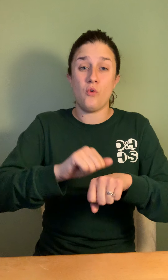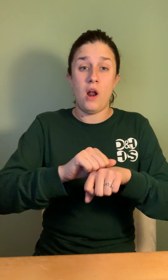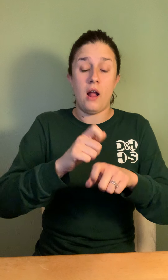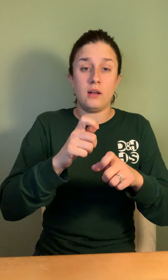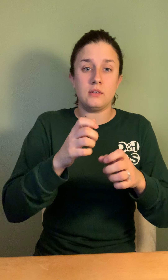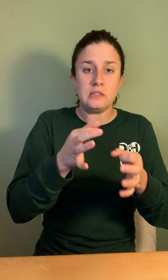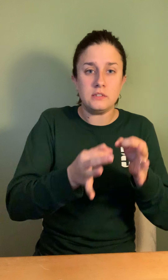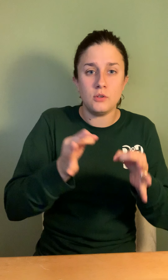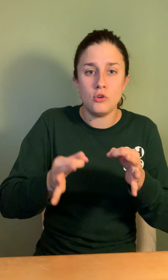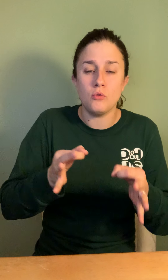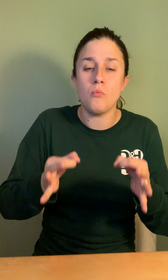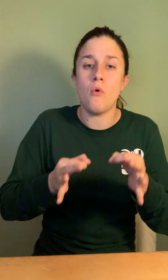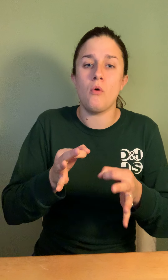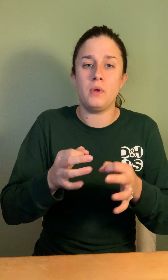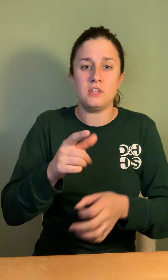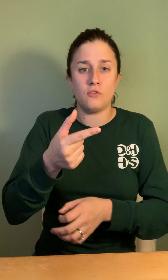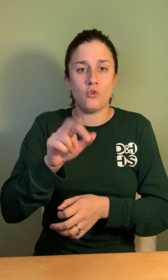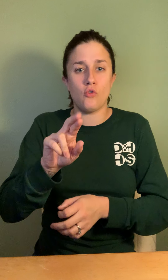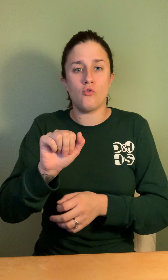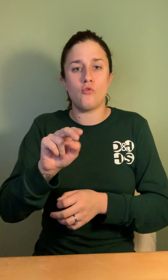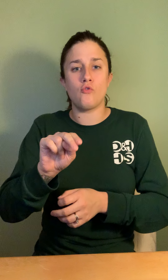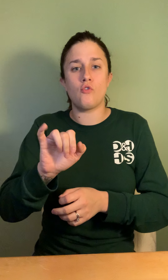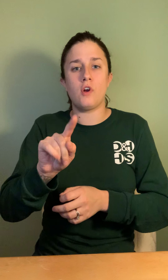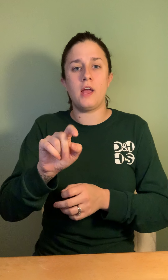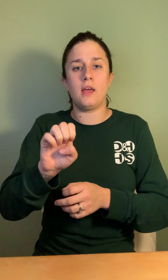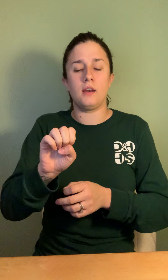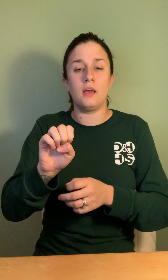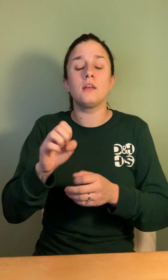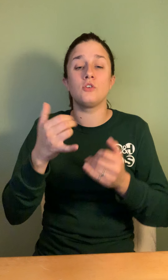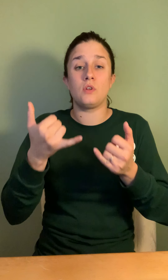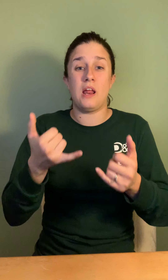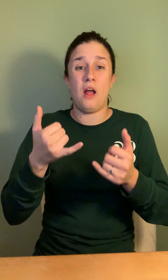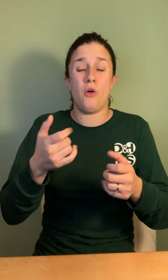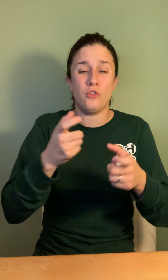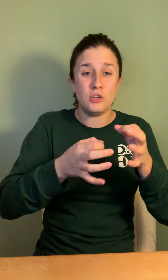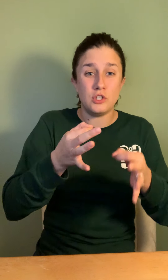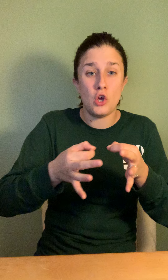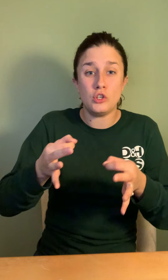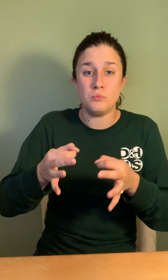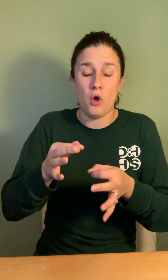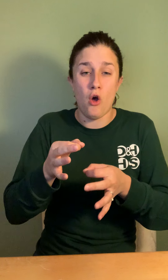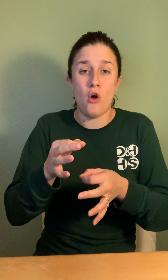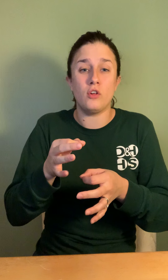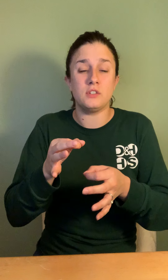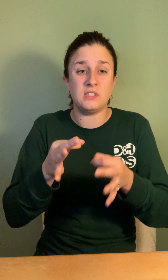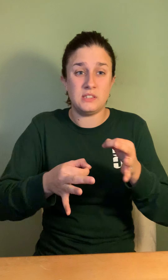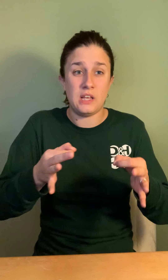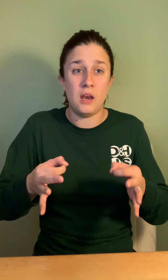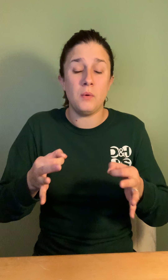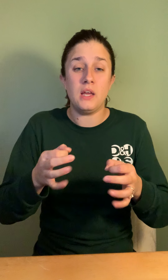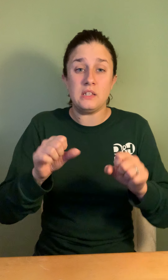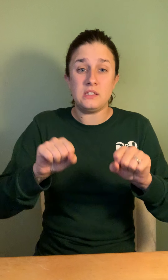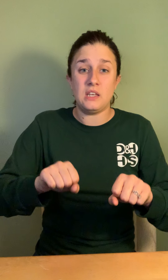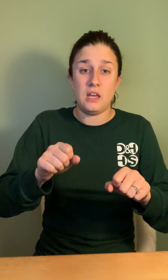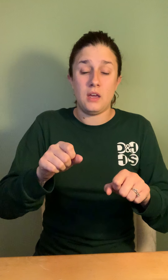granite. Now these little small sediments can be deposited and buried and